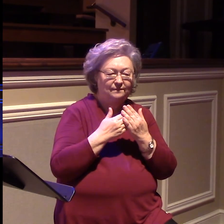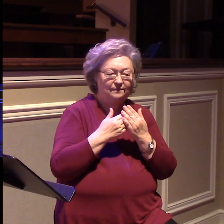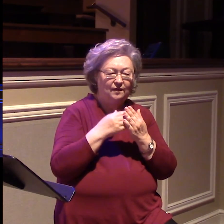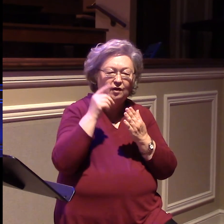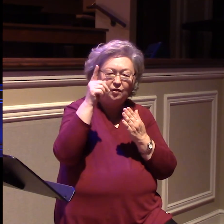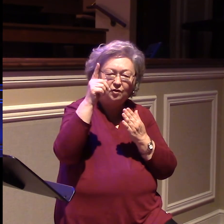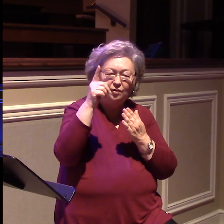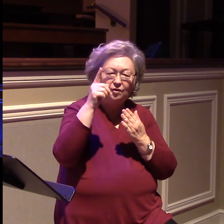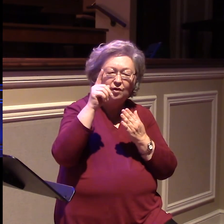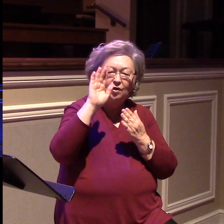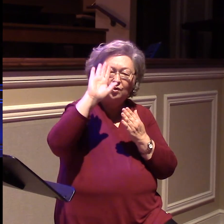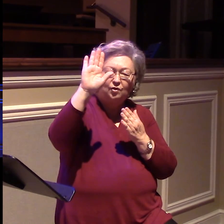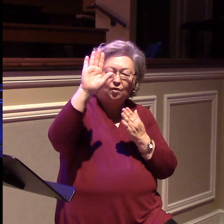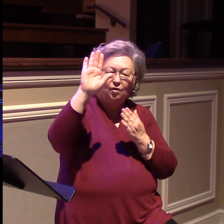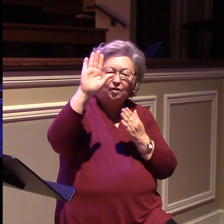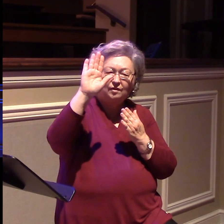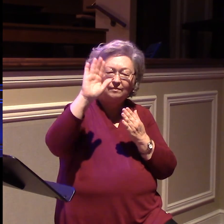and your glory is our heart's desire.